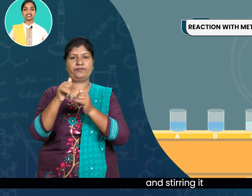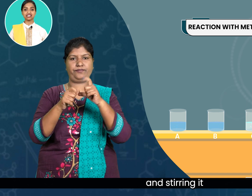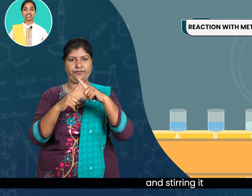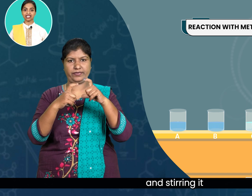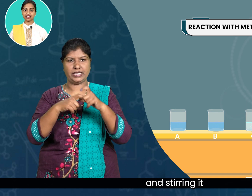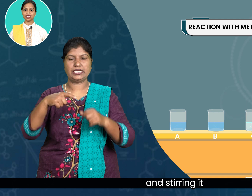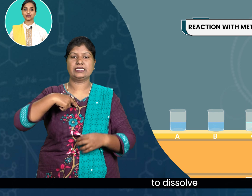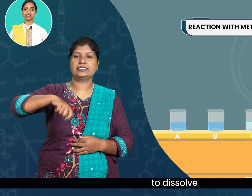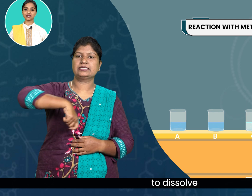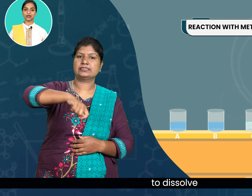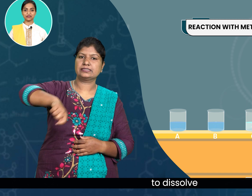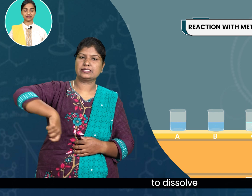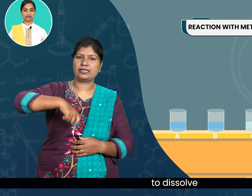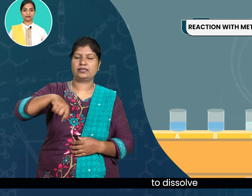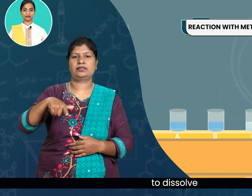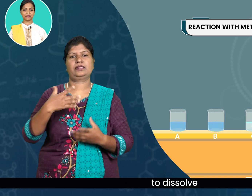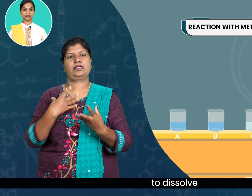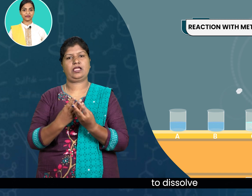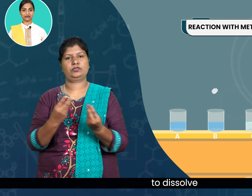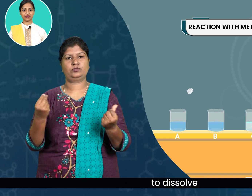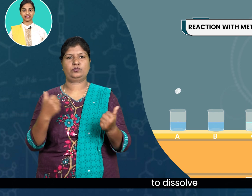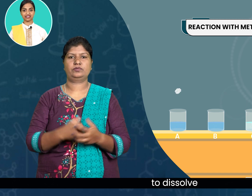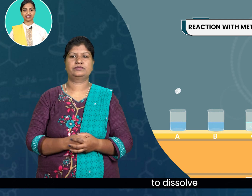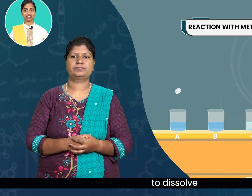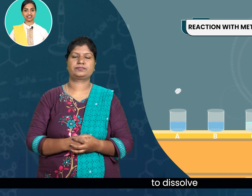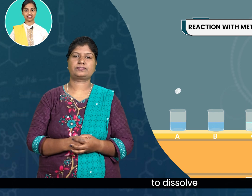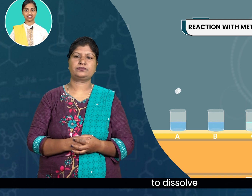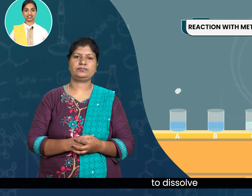and stirring it to dissolve.